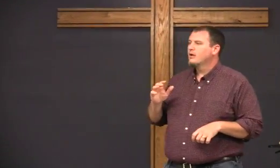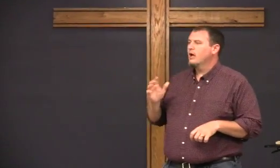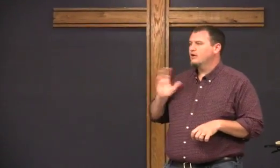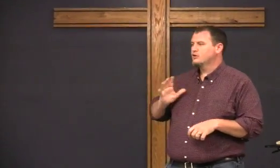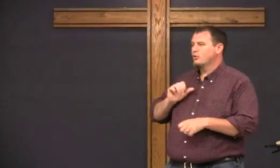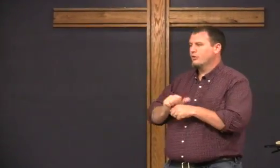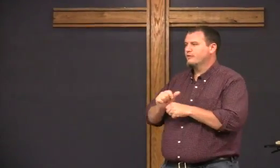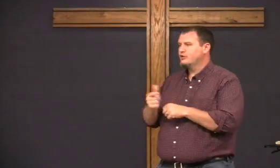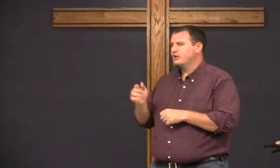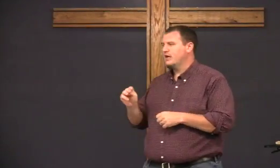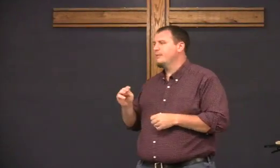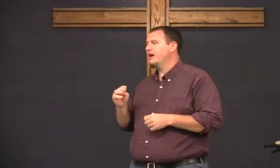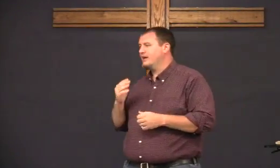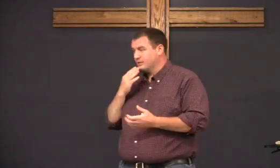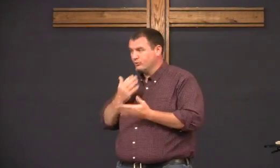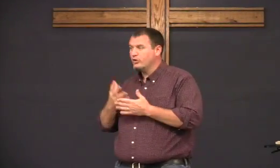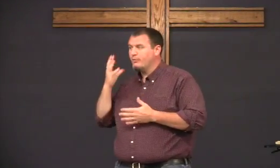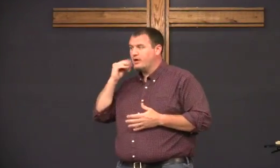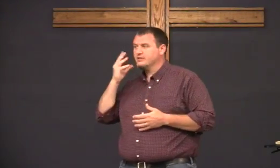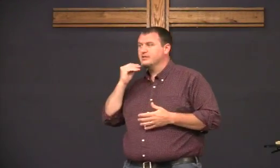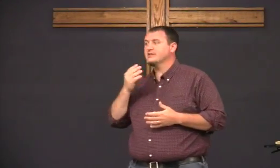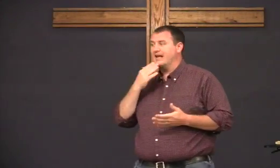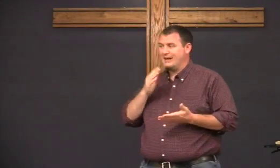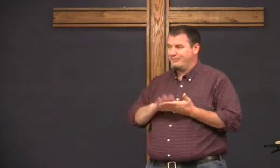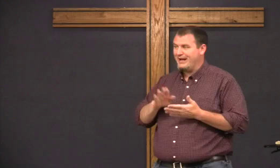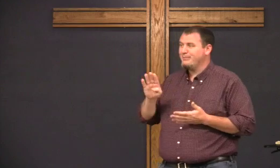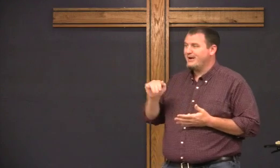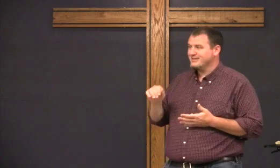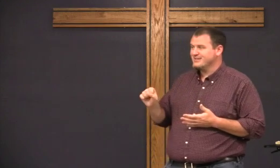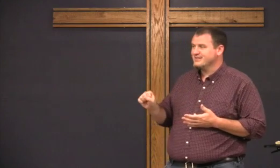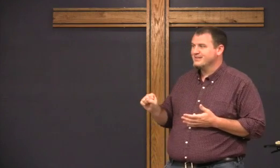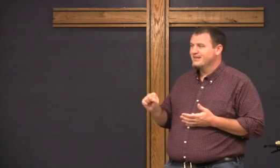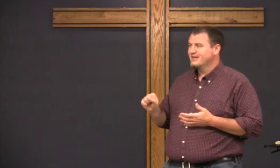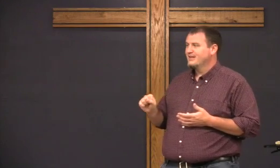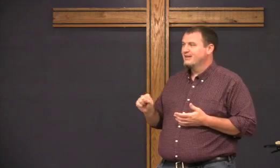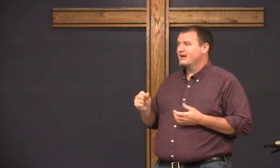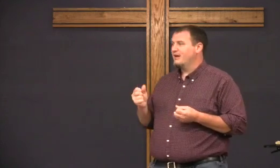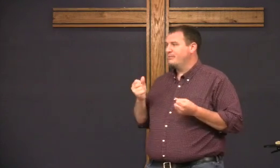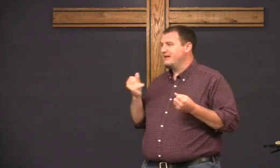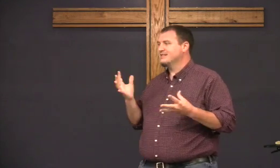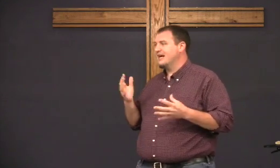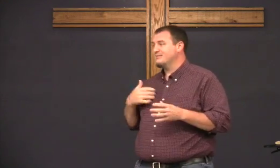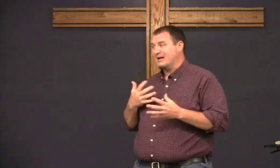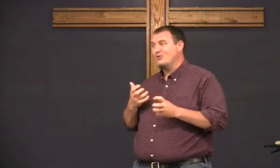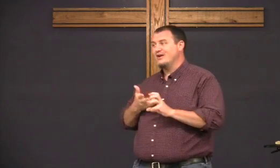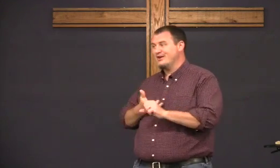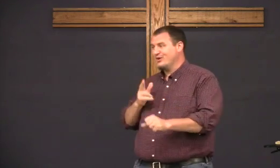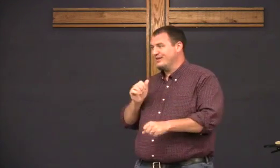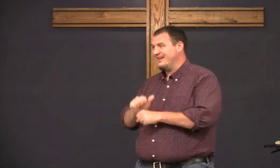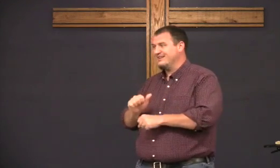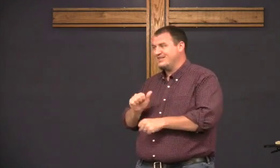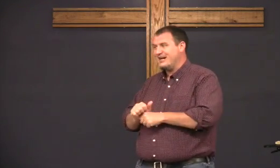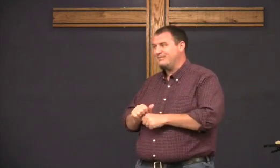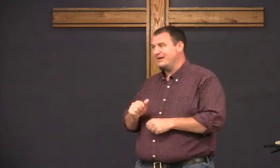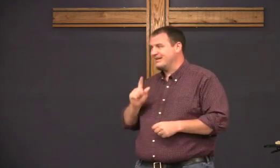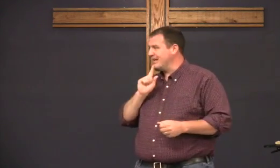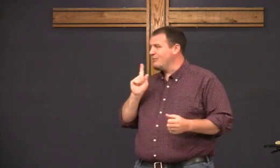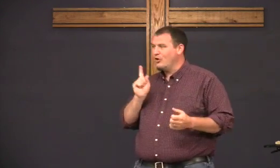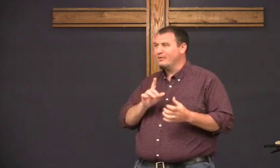I used to work for GM. I had some good bosses and I had bad bosses. Many times I wanted to quit that job. I came home, I'd